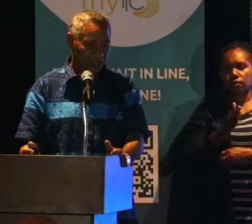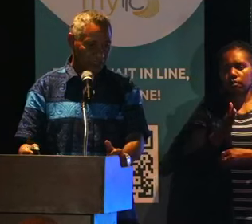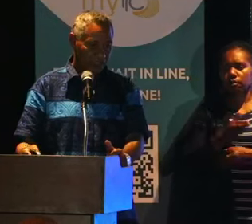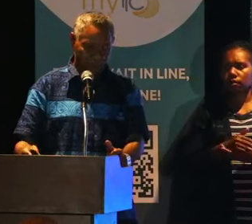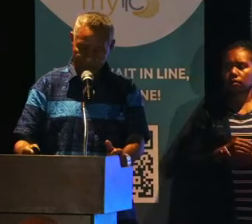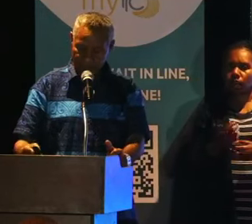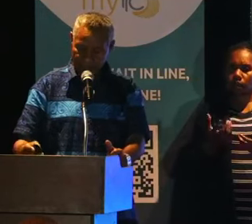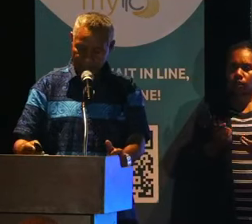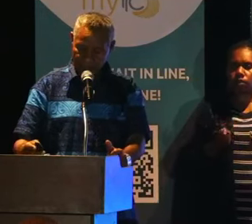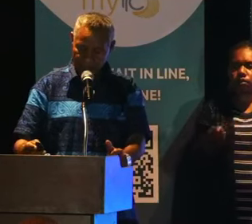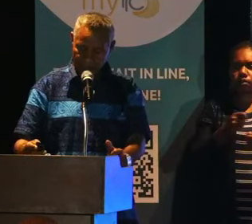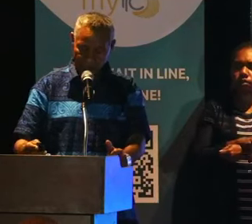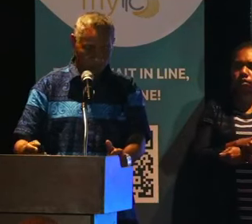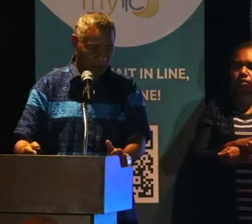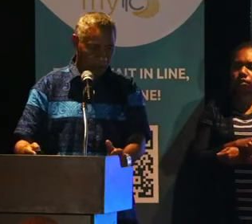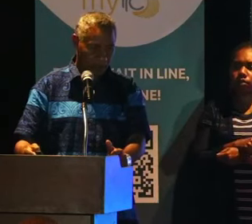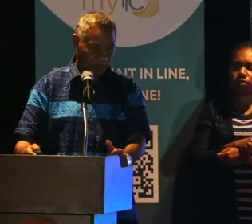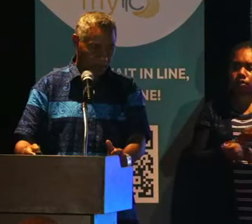see